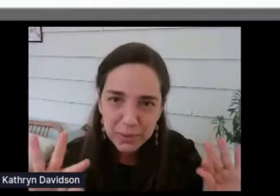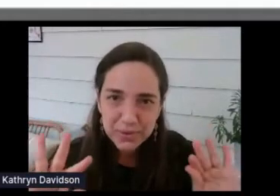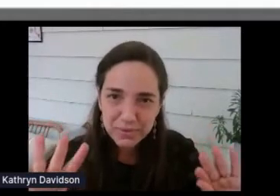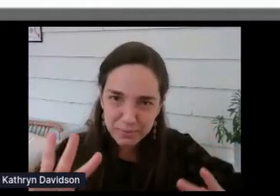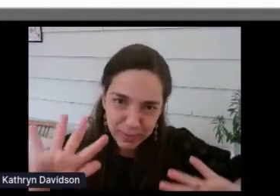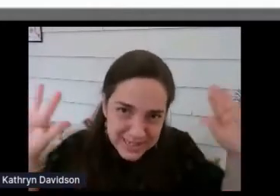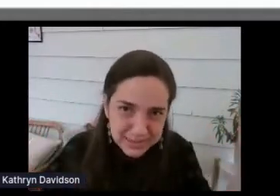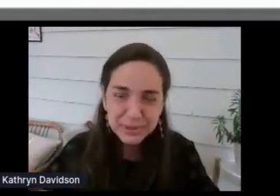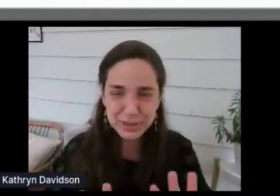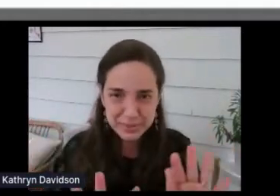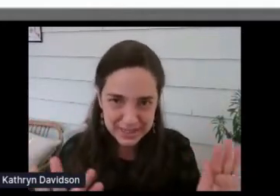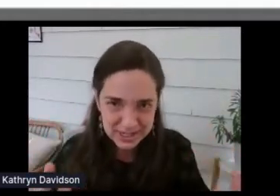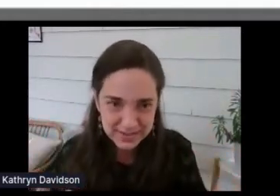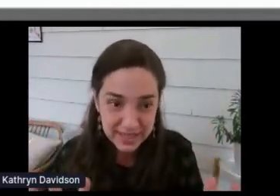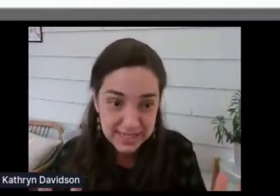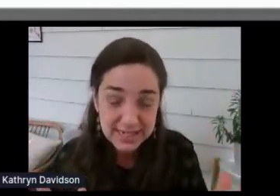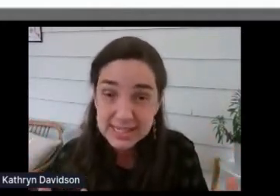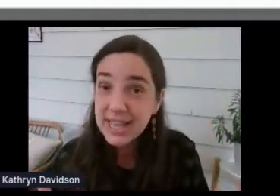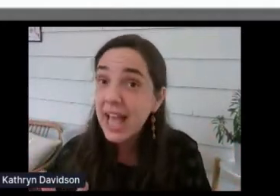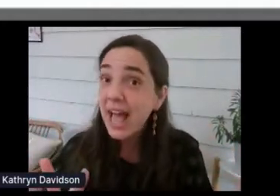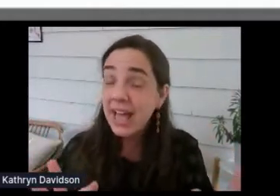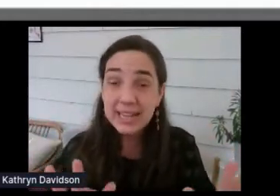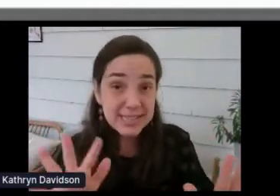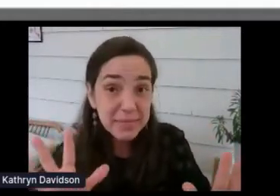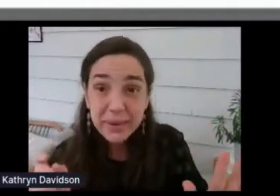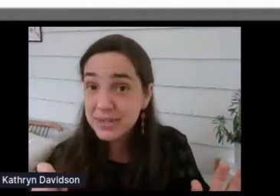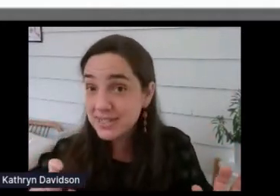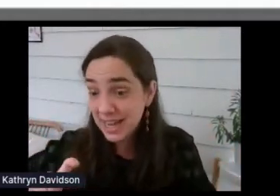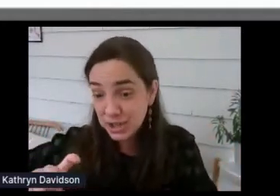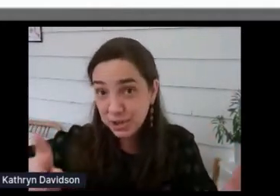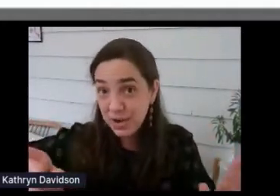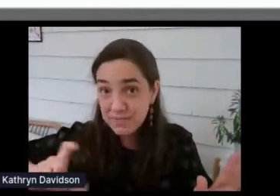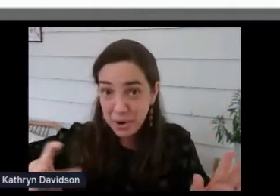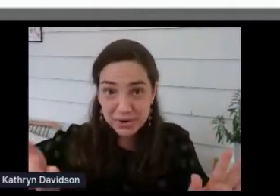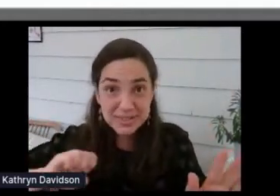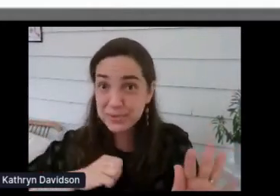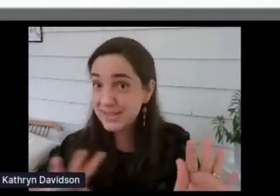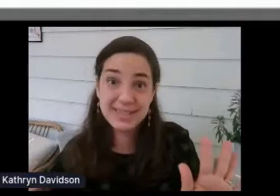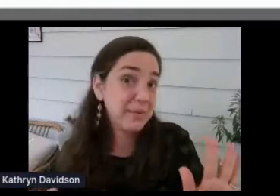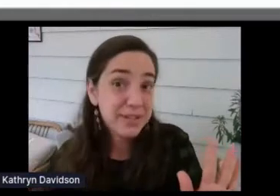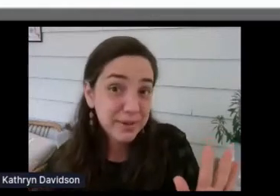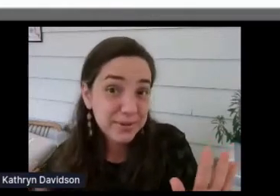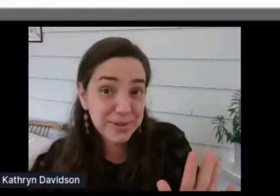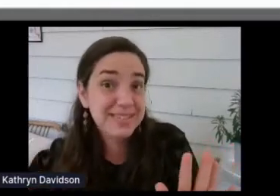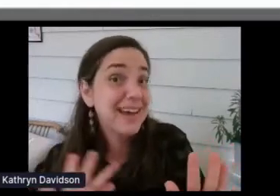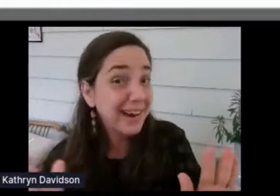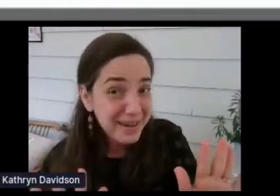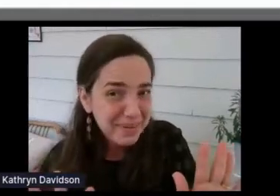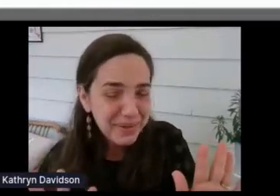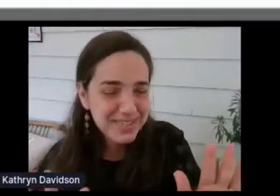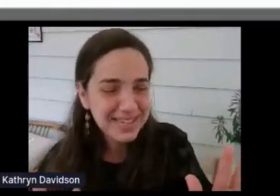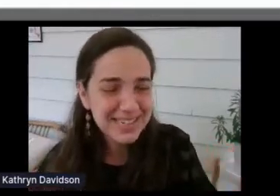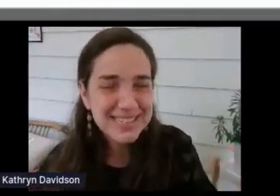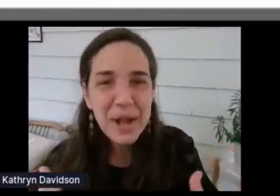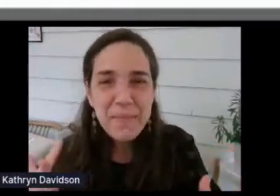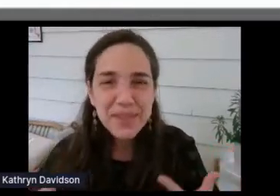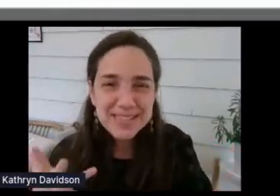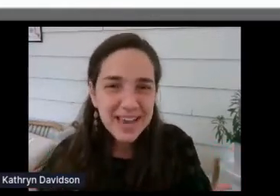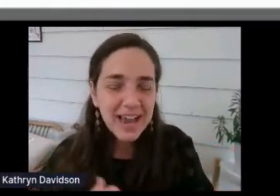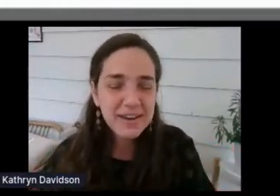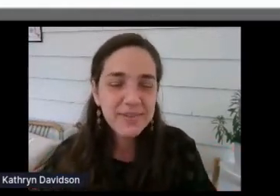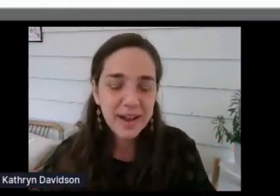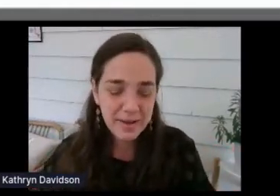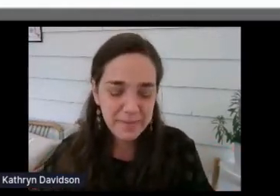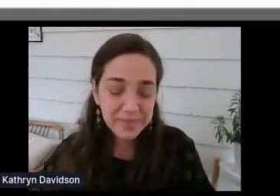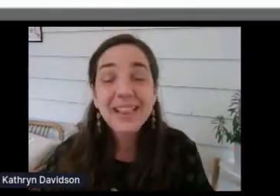those are both reasonable interpretations of that sentence. And in some languages, actually, you have markers that will distinguish those, so that's not an ambiguous sentence. That's